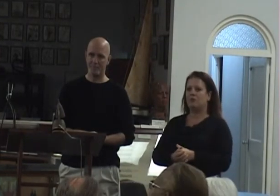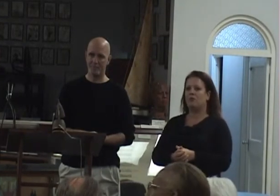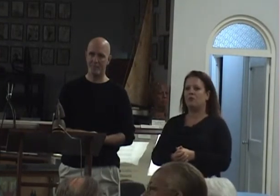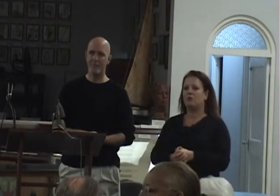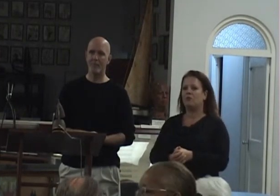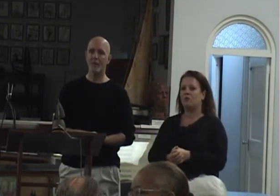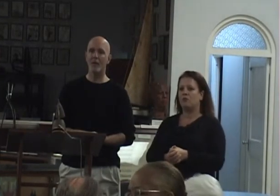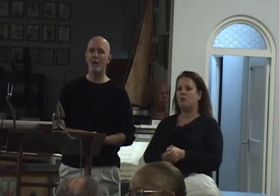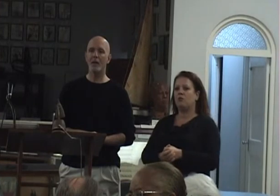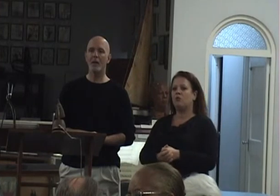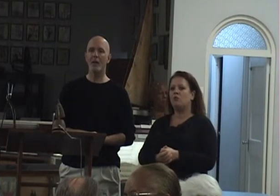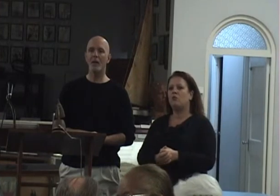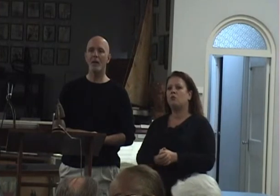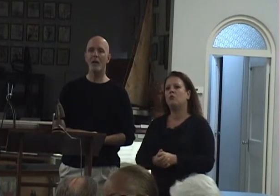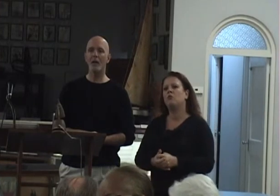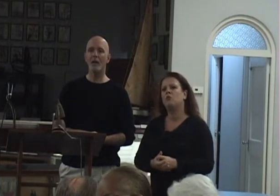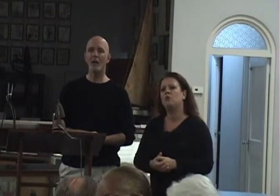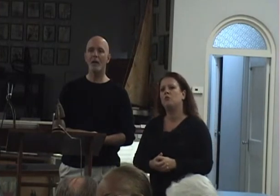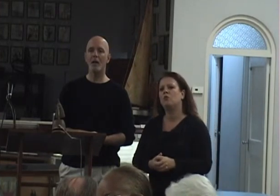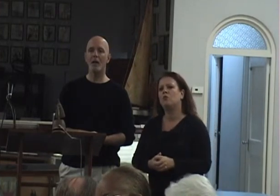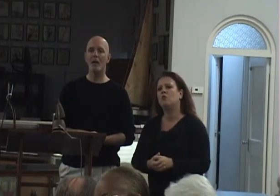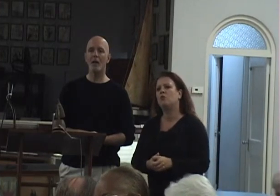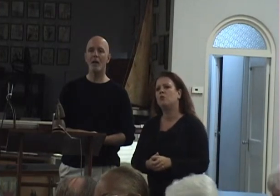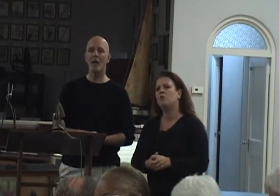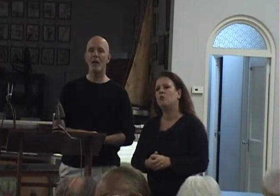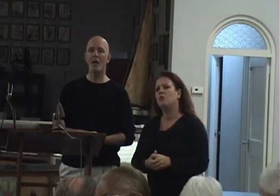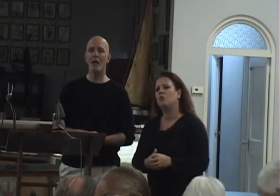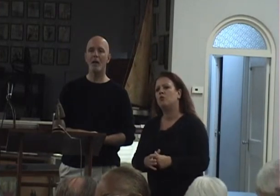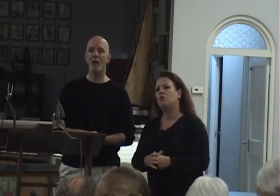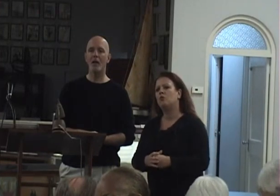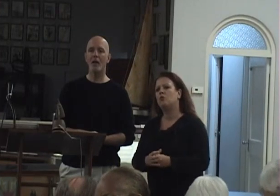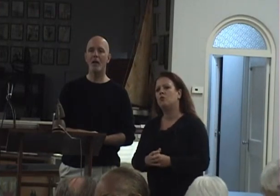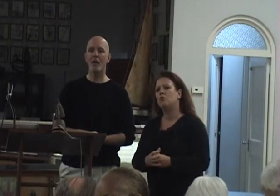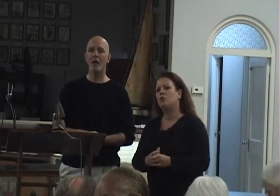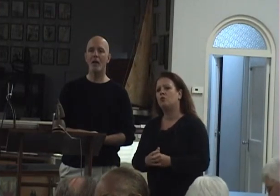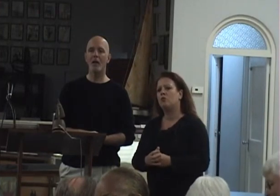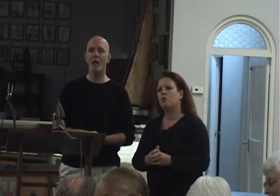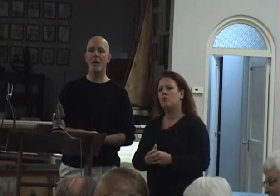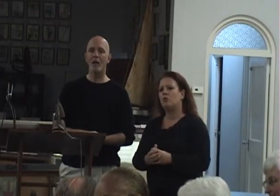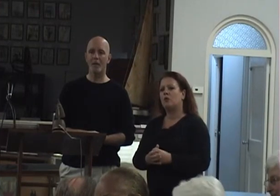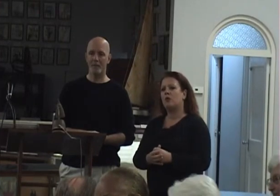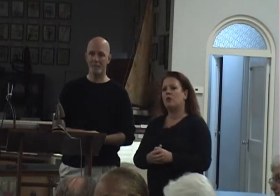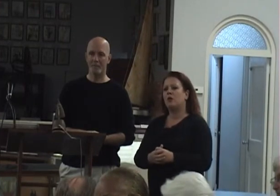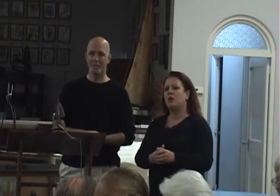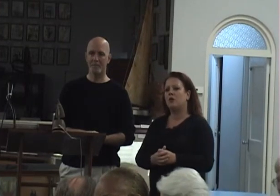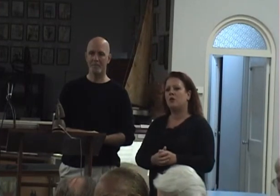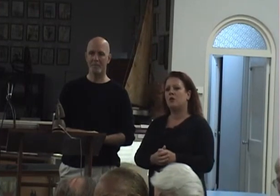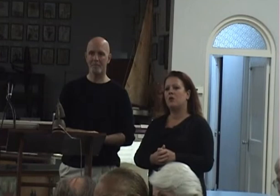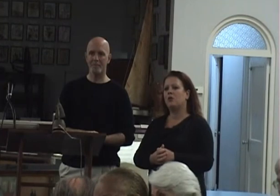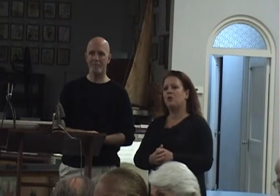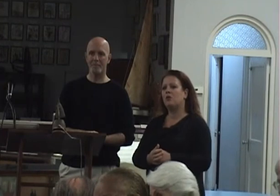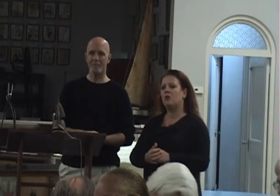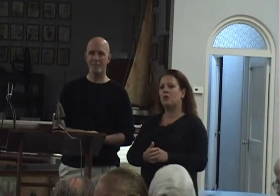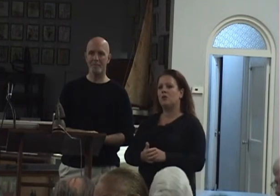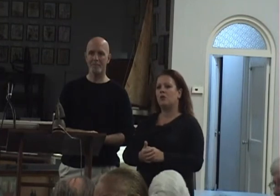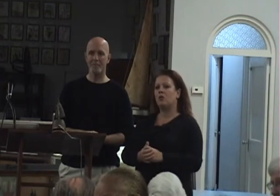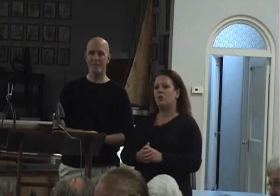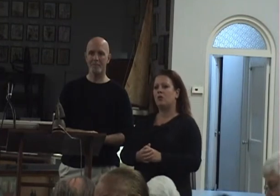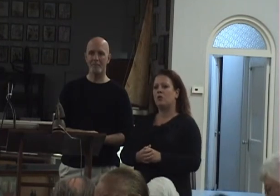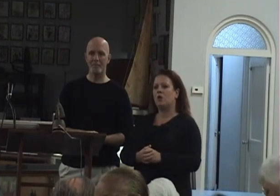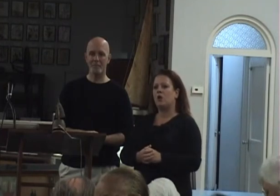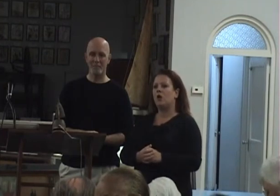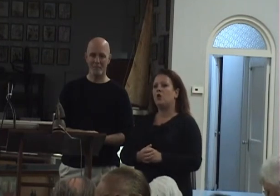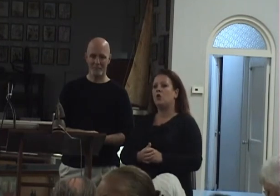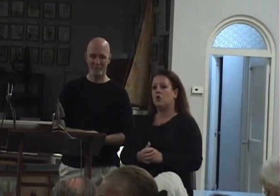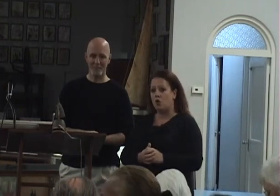just want to clear up something. I keep on hearing you refer to the Bahamas as the Caribbean. I think we are not